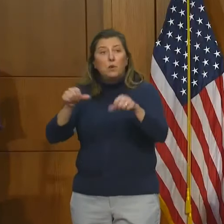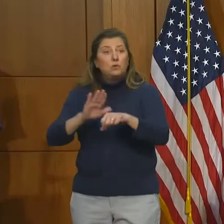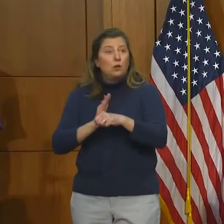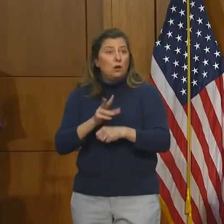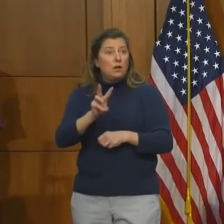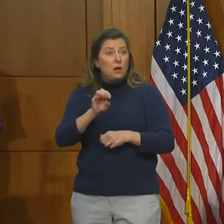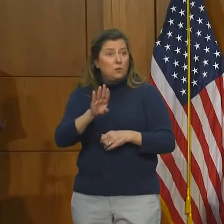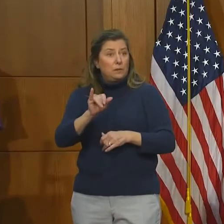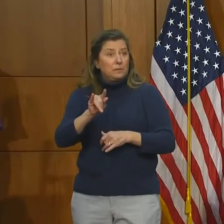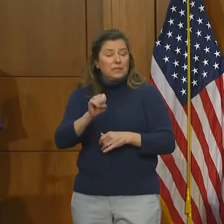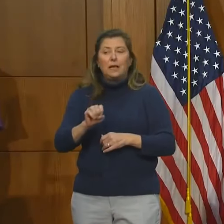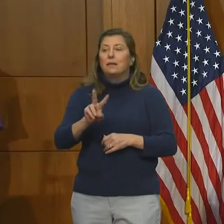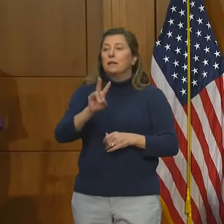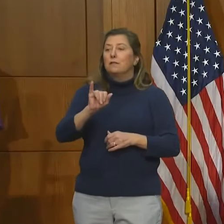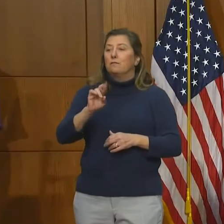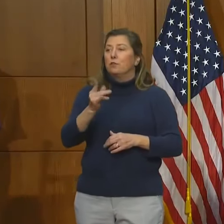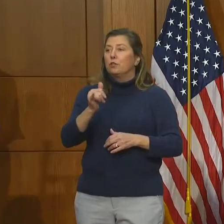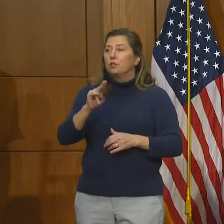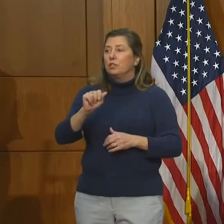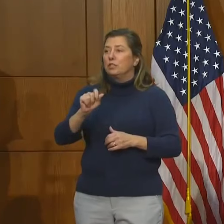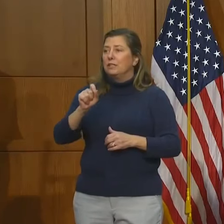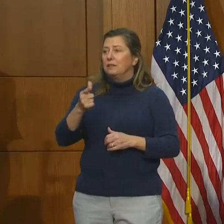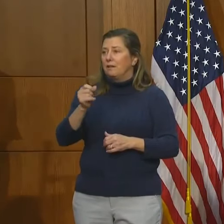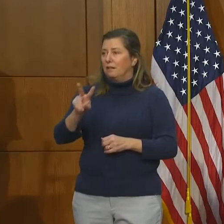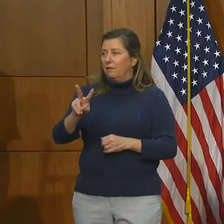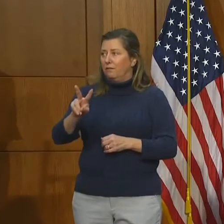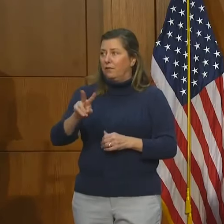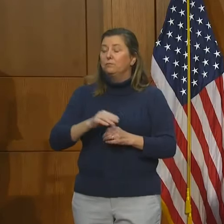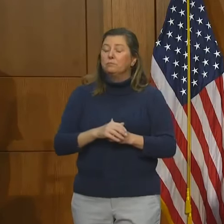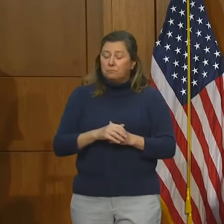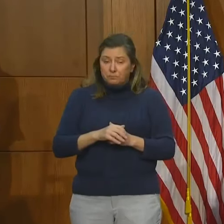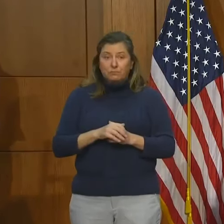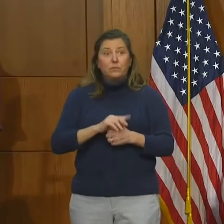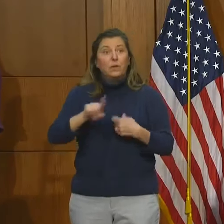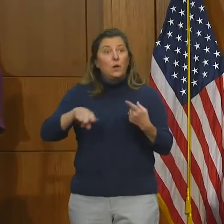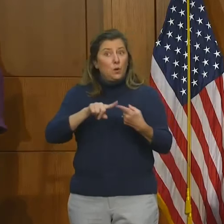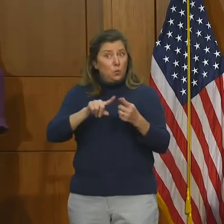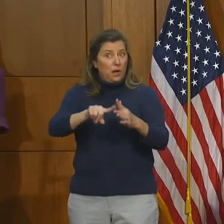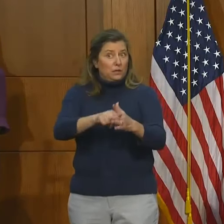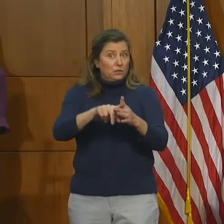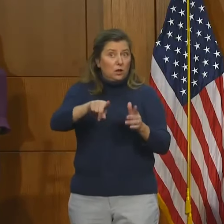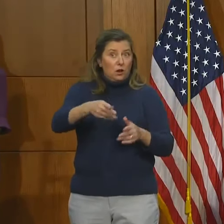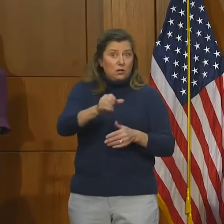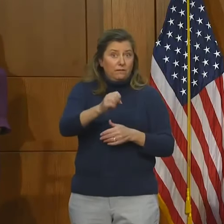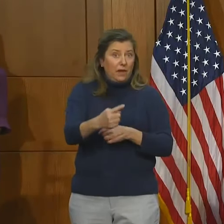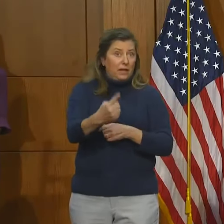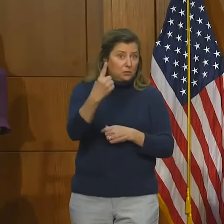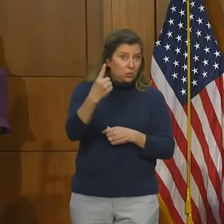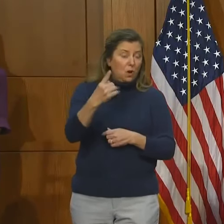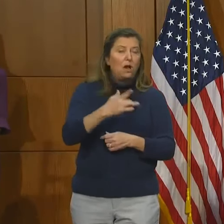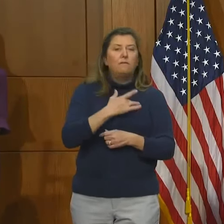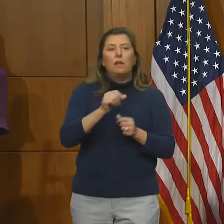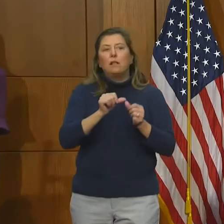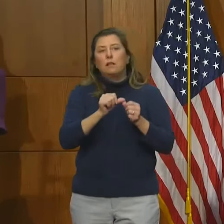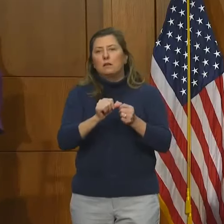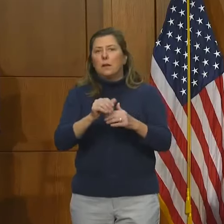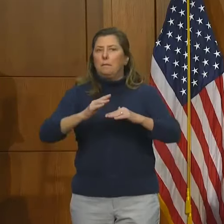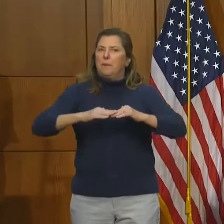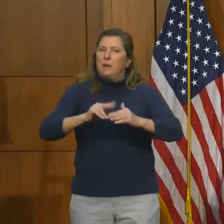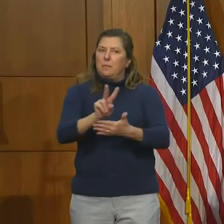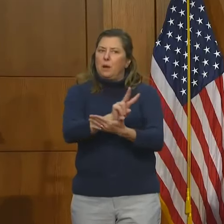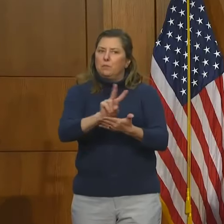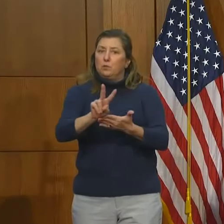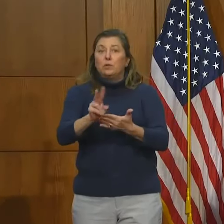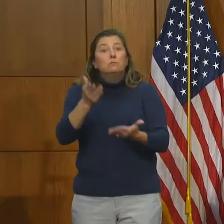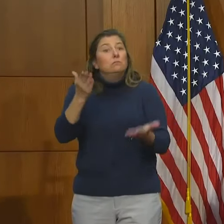virginia.gov. When we enter Phase 1, we expect it will last a minimum of 2 weeks, and it